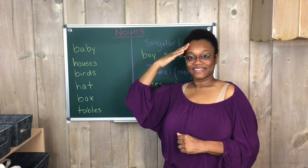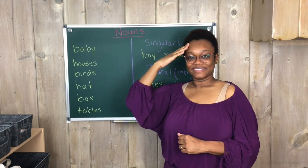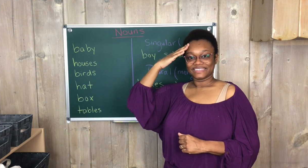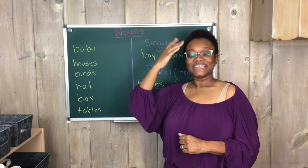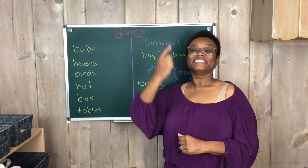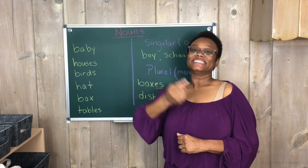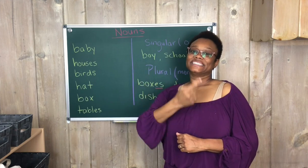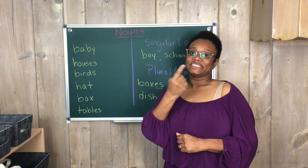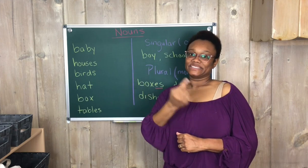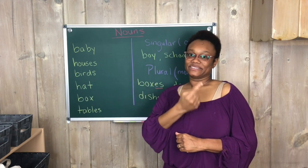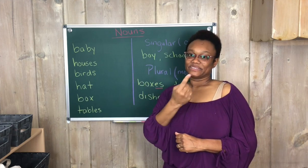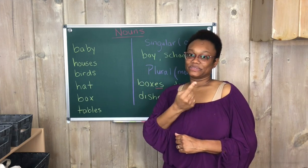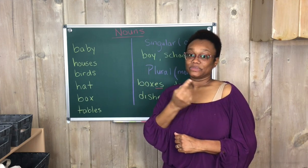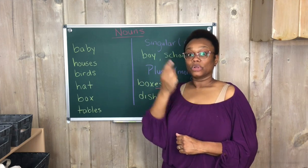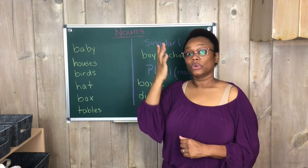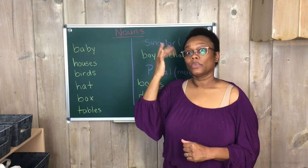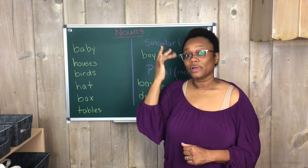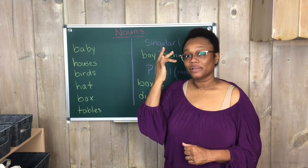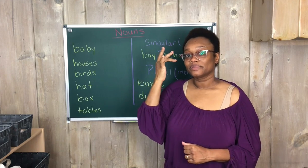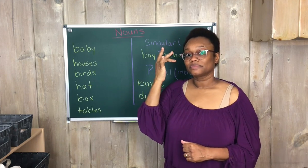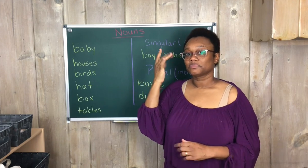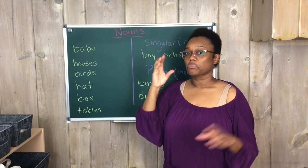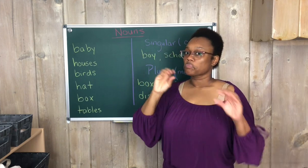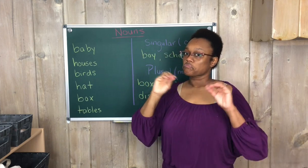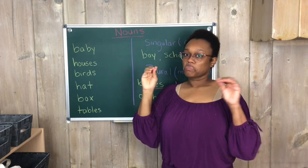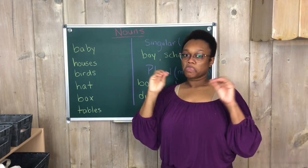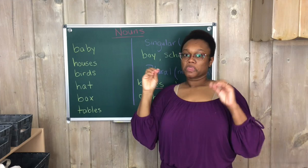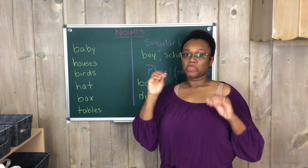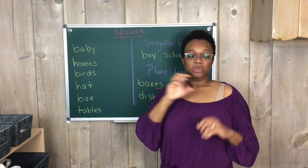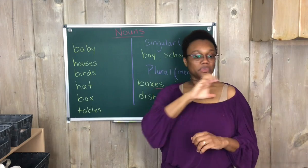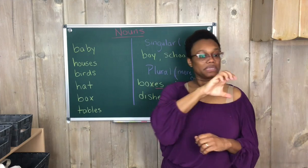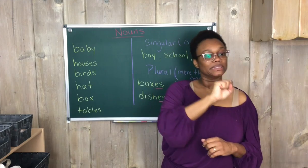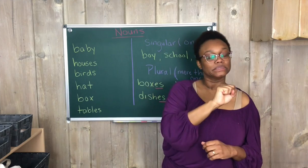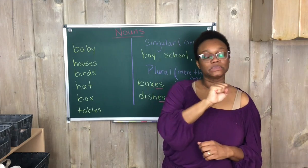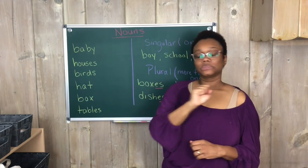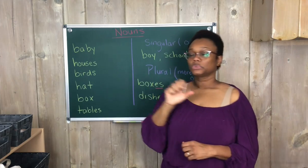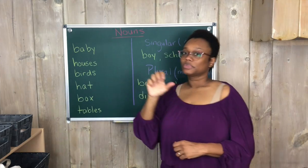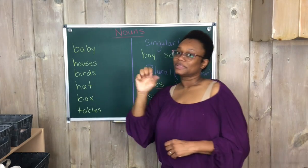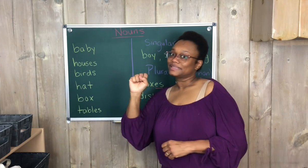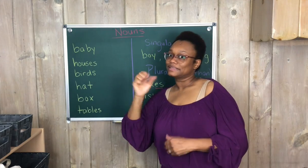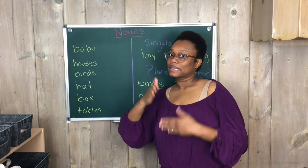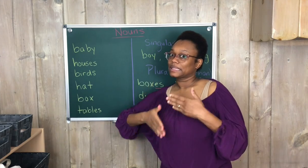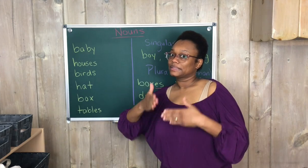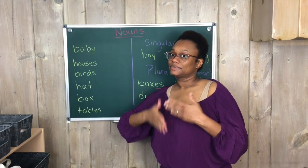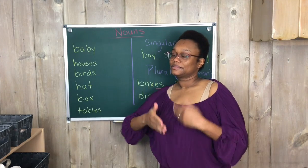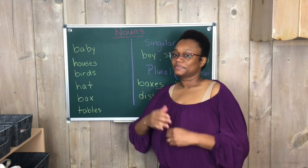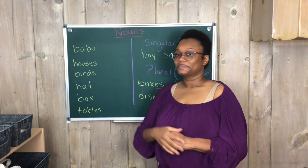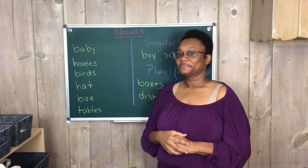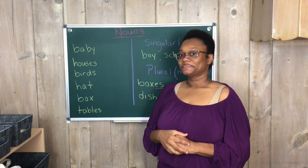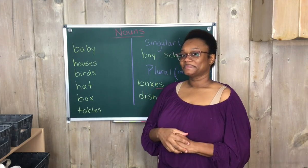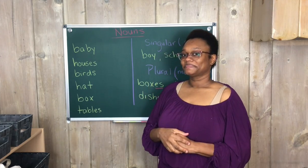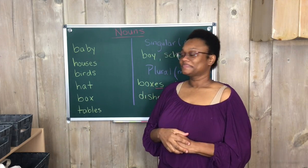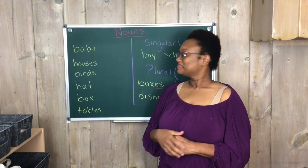Hat is singular. Why? There's no ES or S at the end of the word.